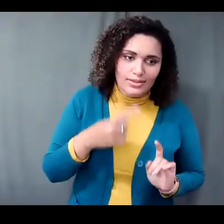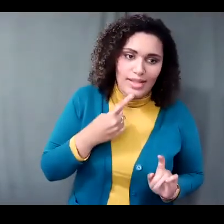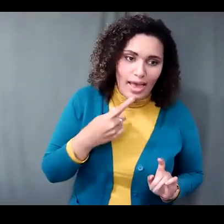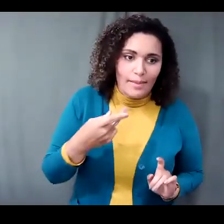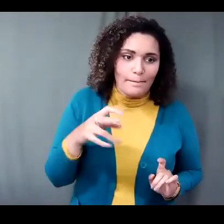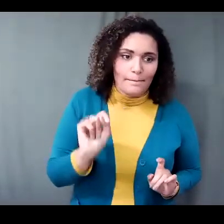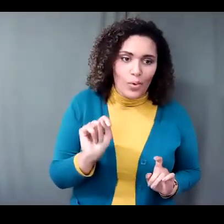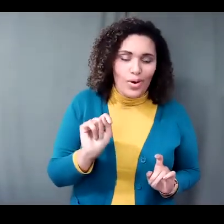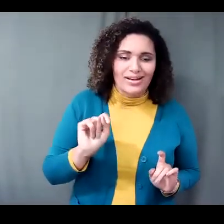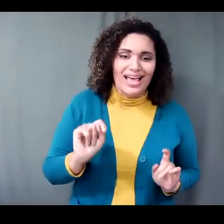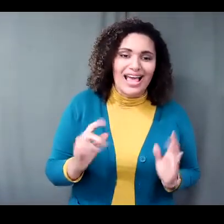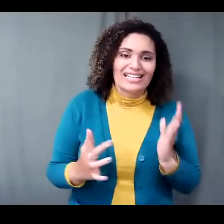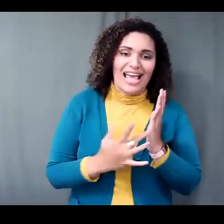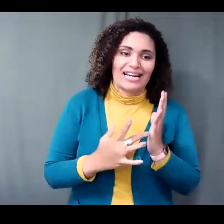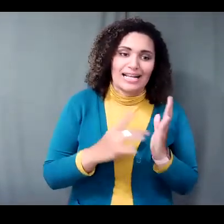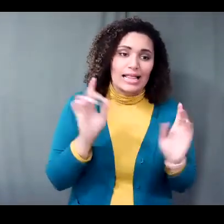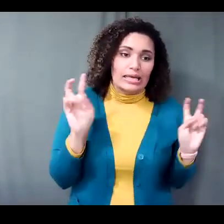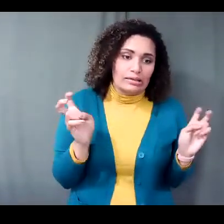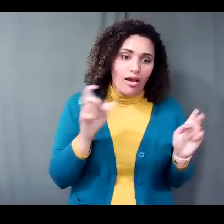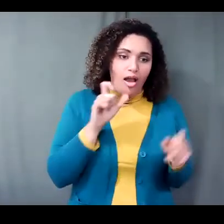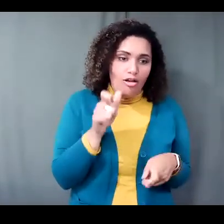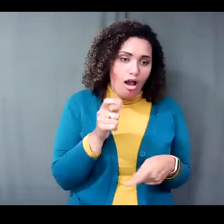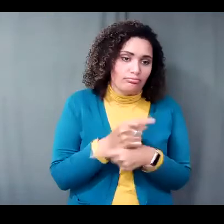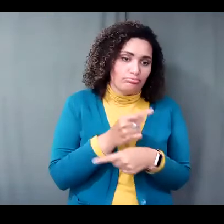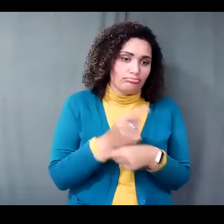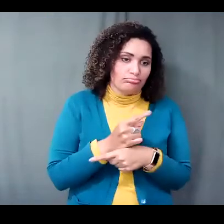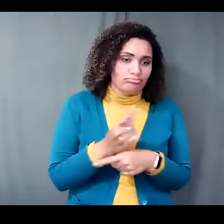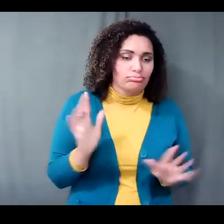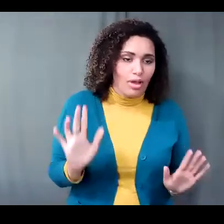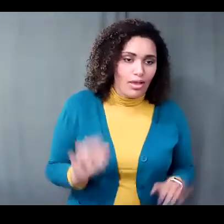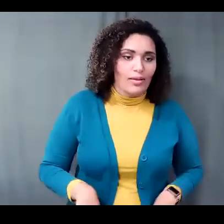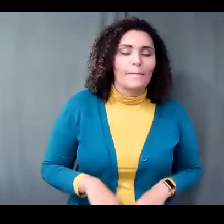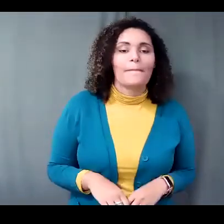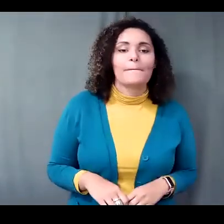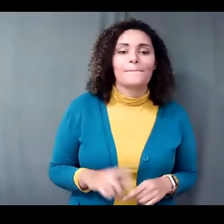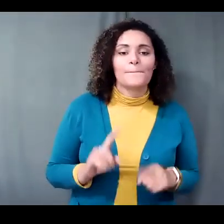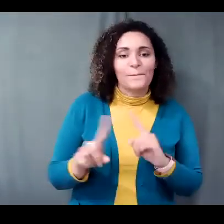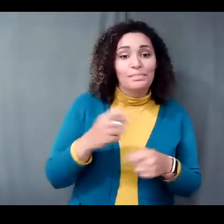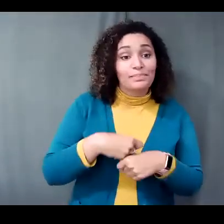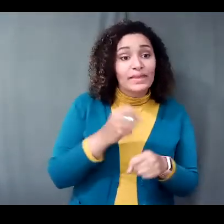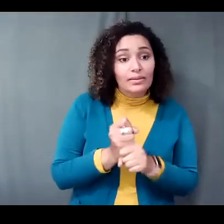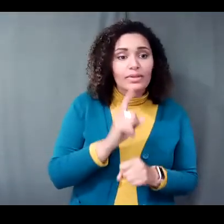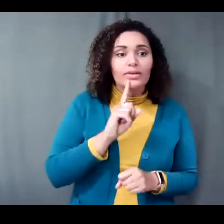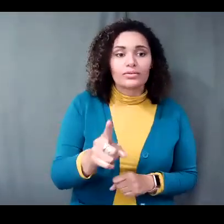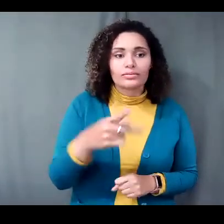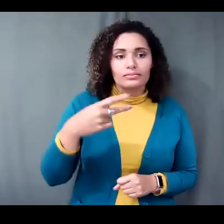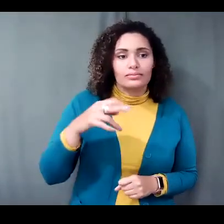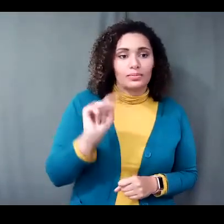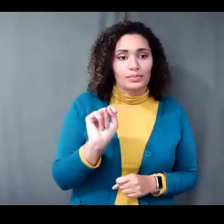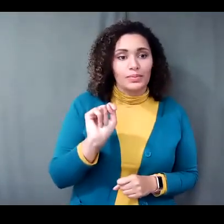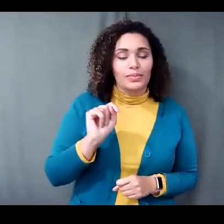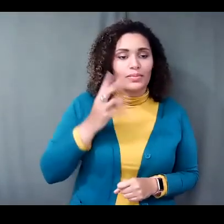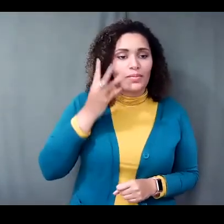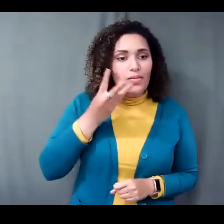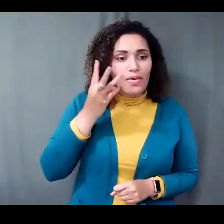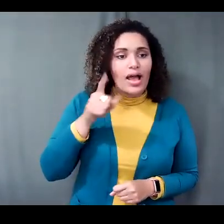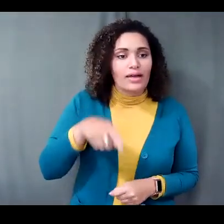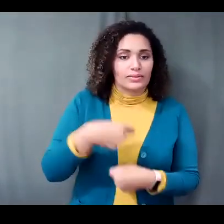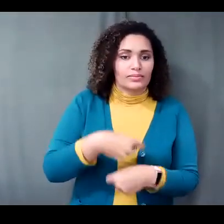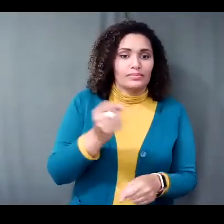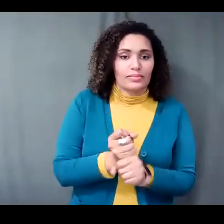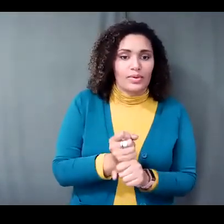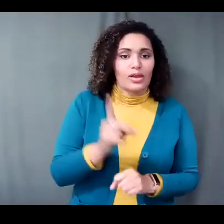That's not technically correct. So in order to create an actual port wine, it has to be made in the